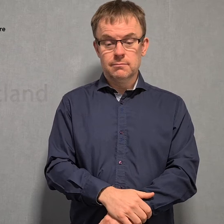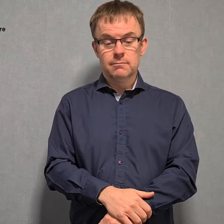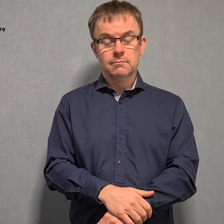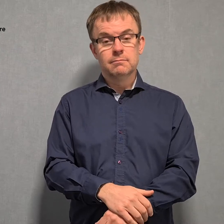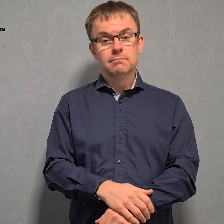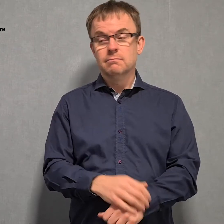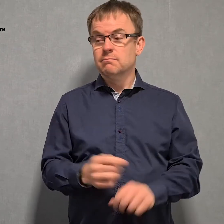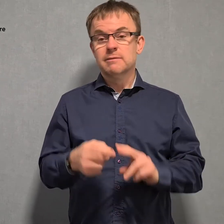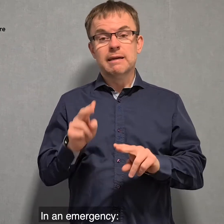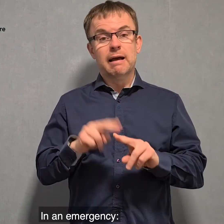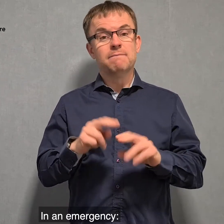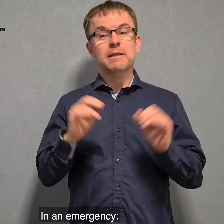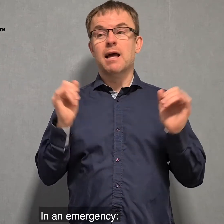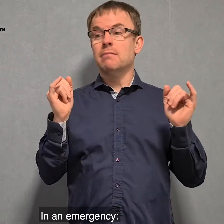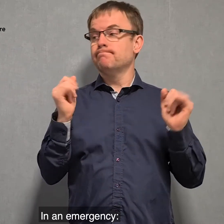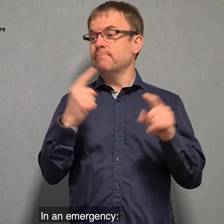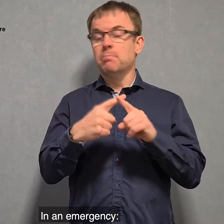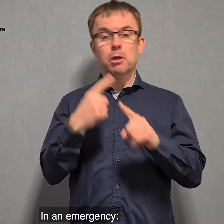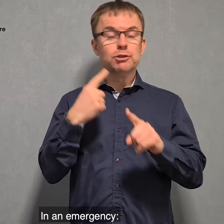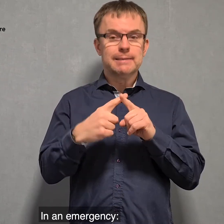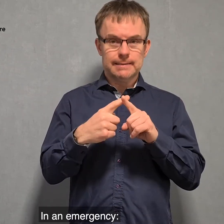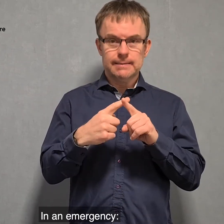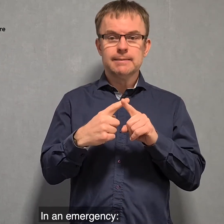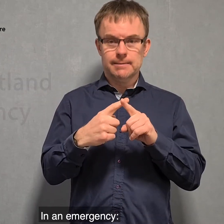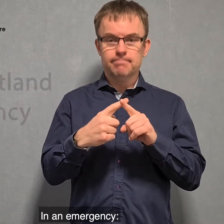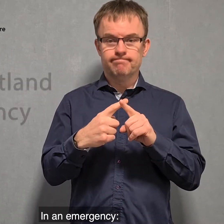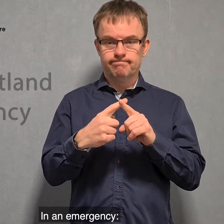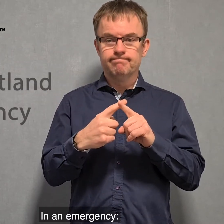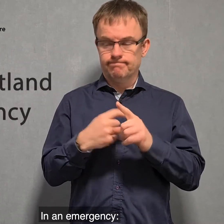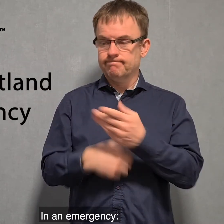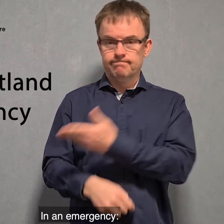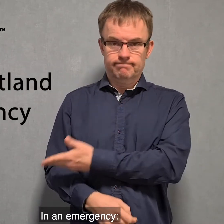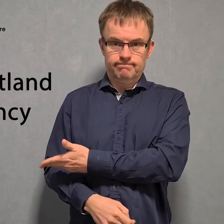101. To call in an emergency